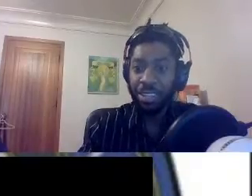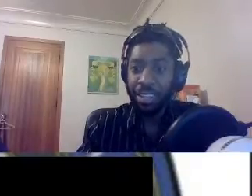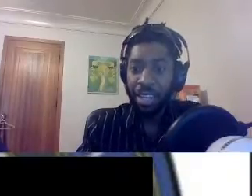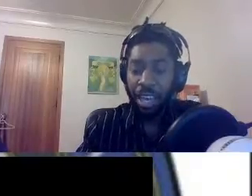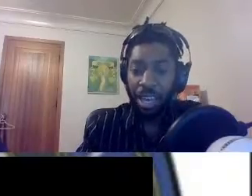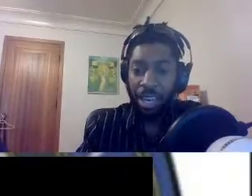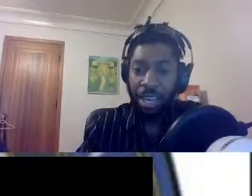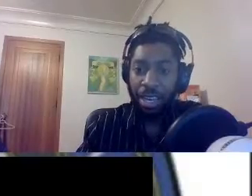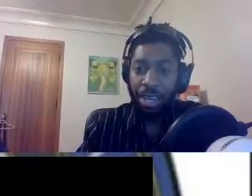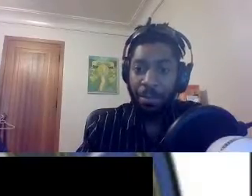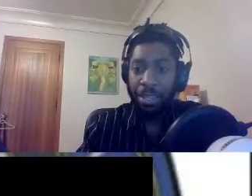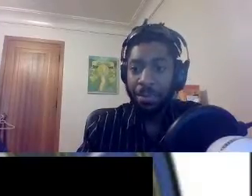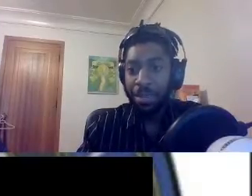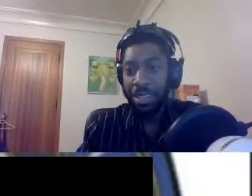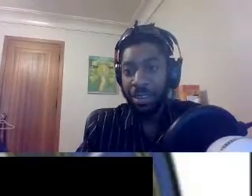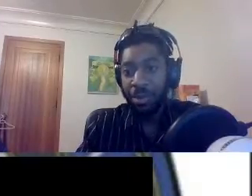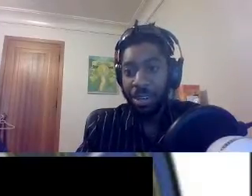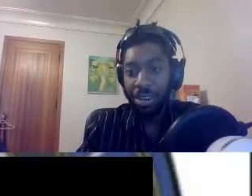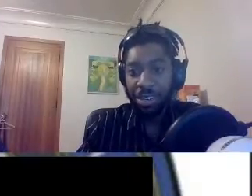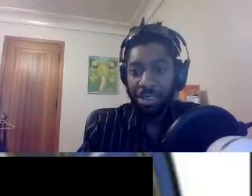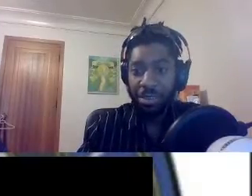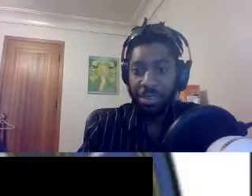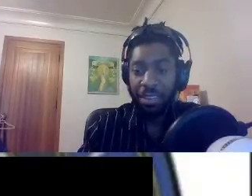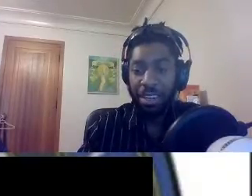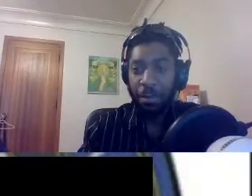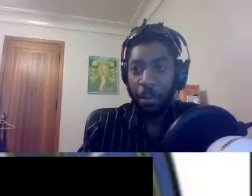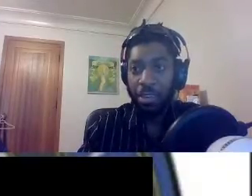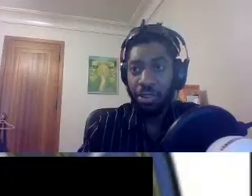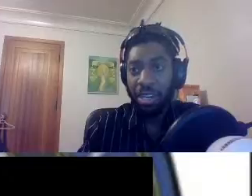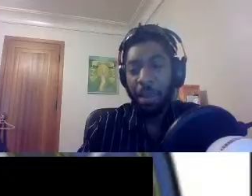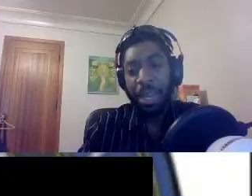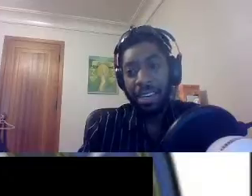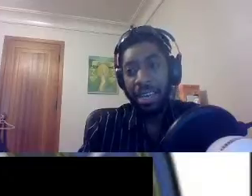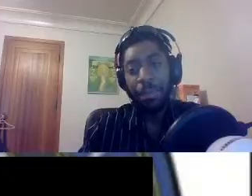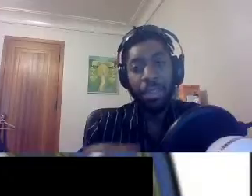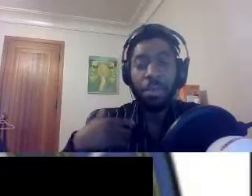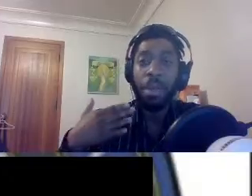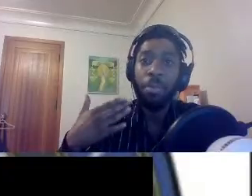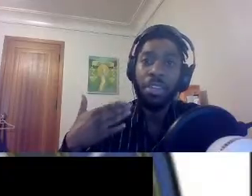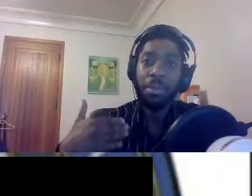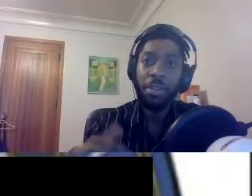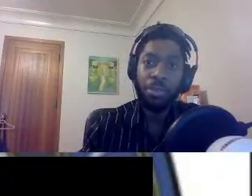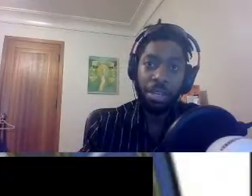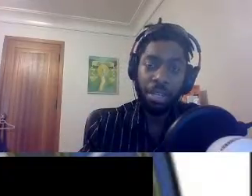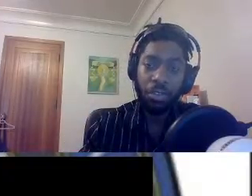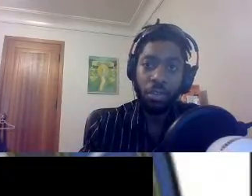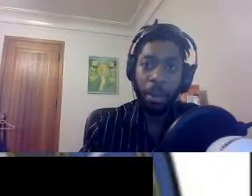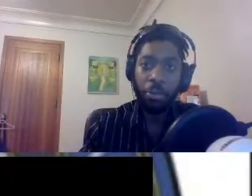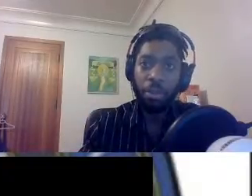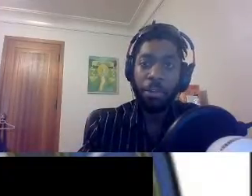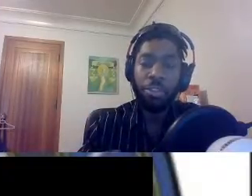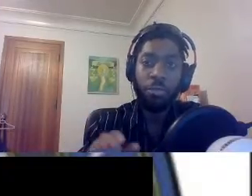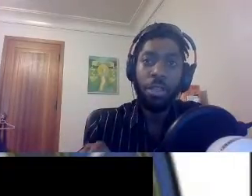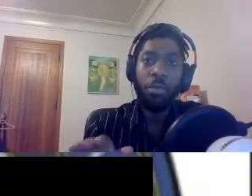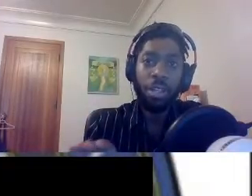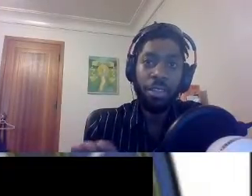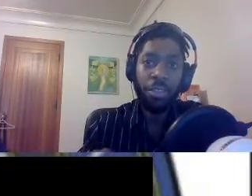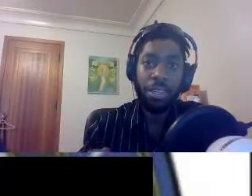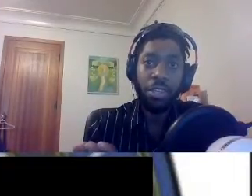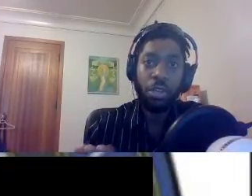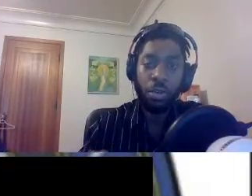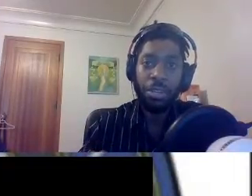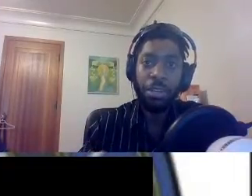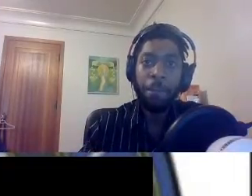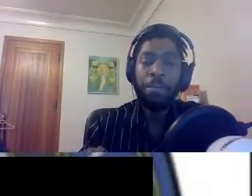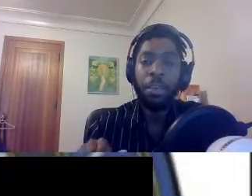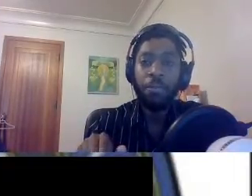up. B2B, when are you setting up a Patreon? I might not, but I'm thinking about doing a YouTube membership. I just really want